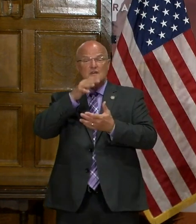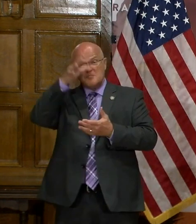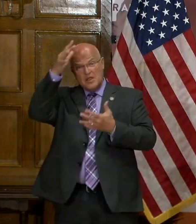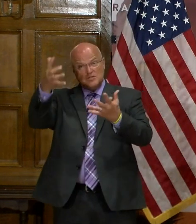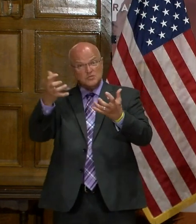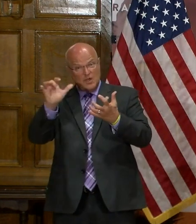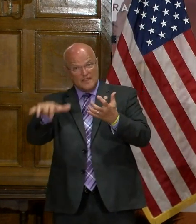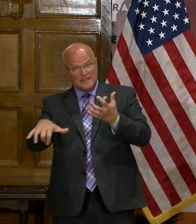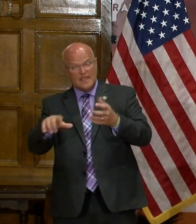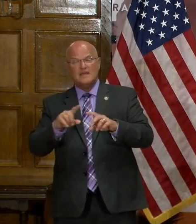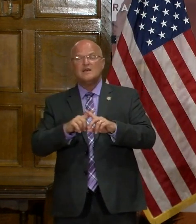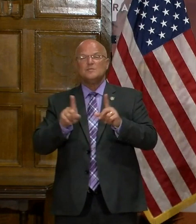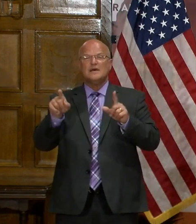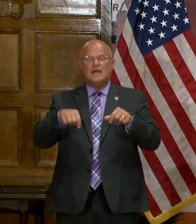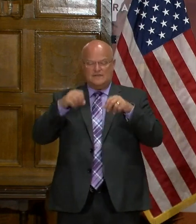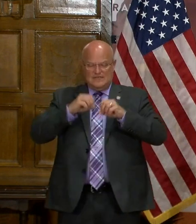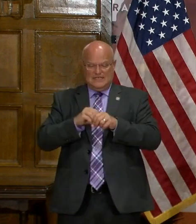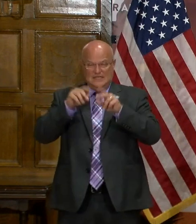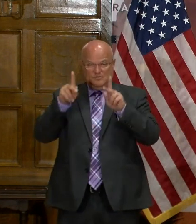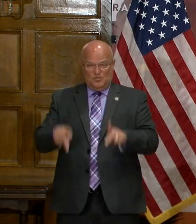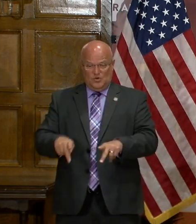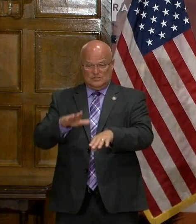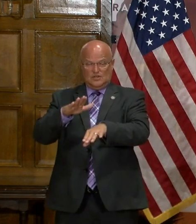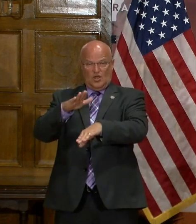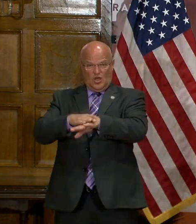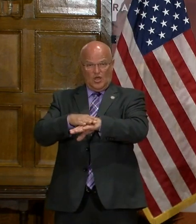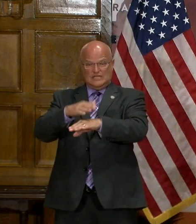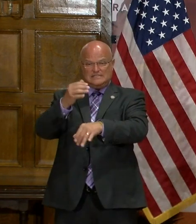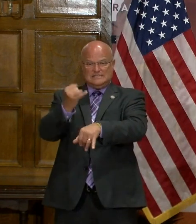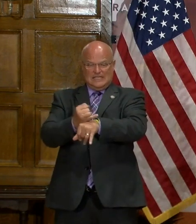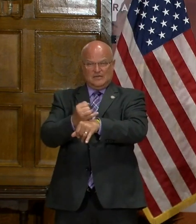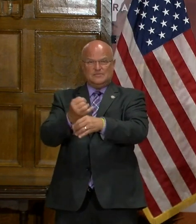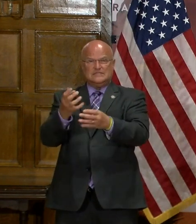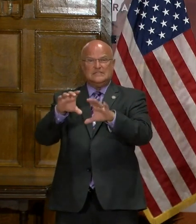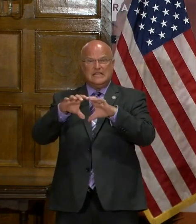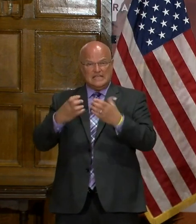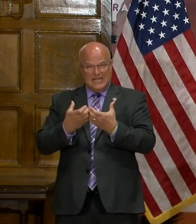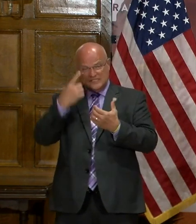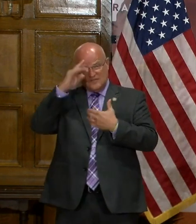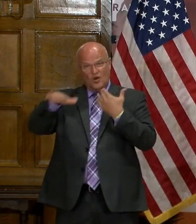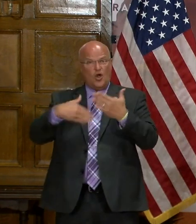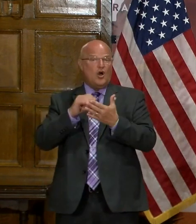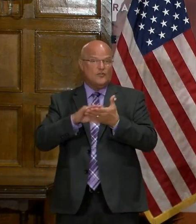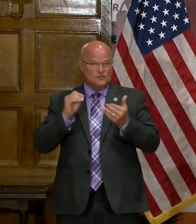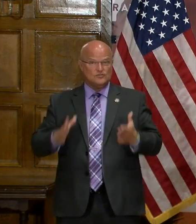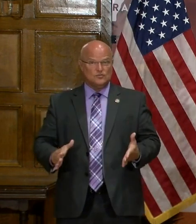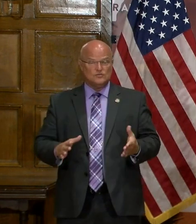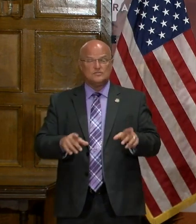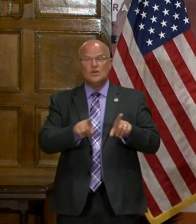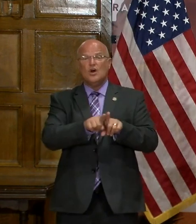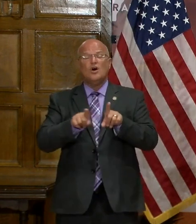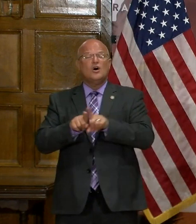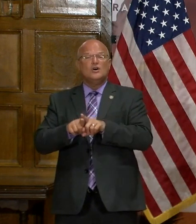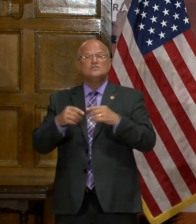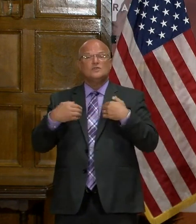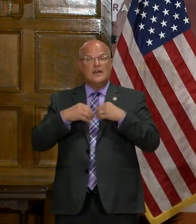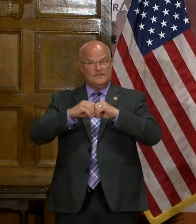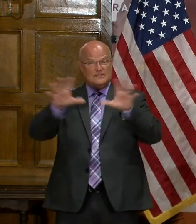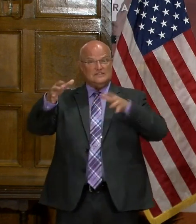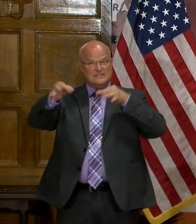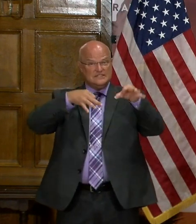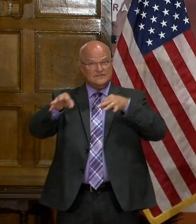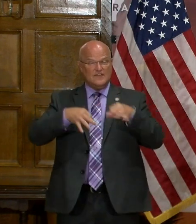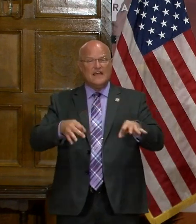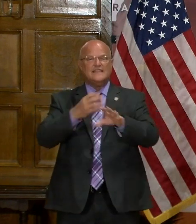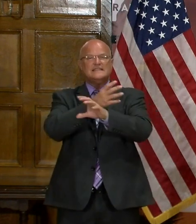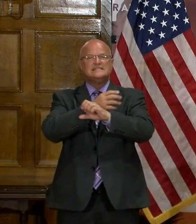that, but they will have in-person on-site classrooms available for all their students. They also have clearly define